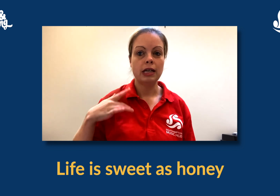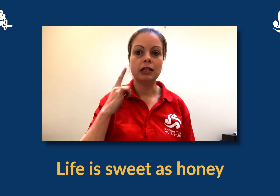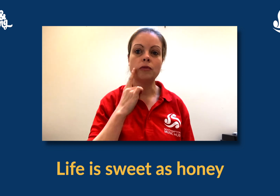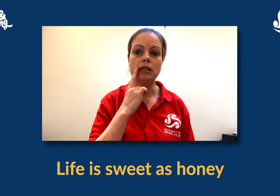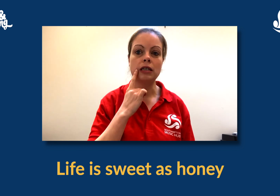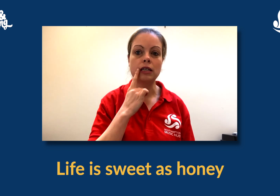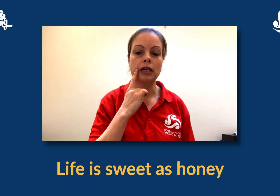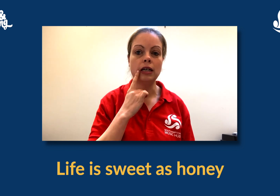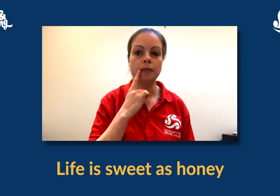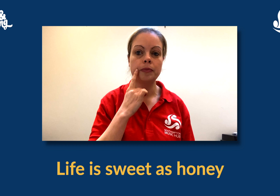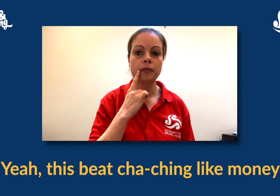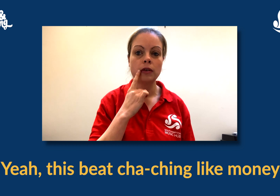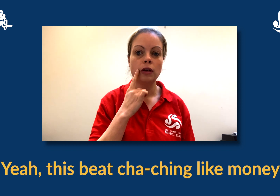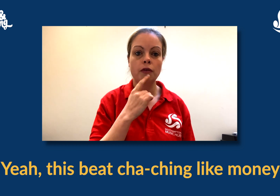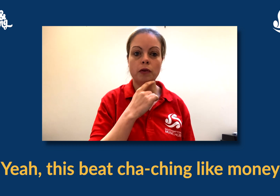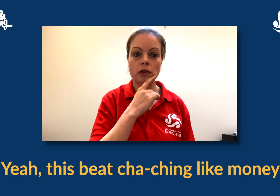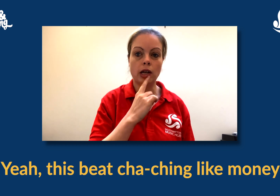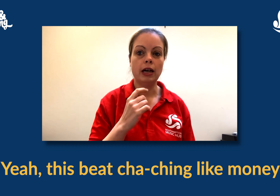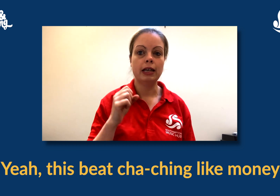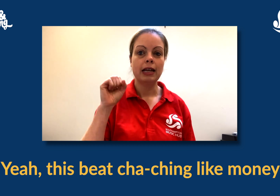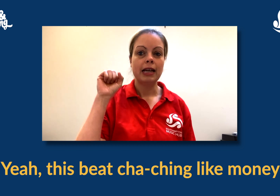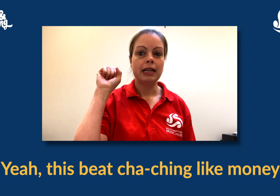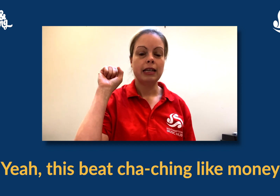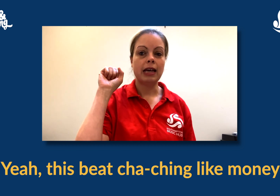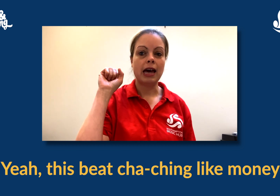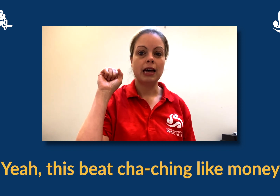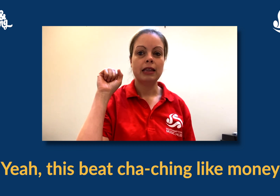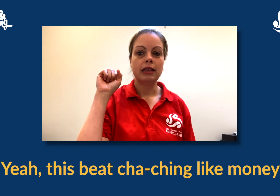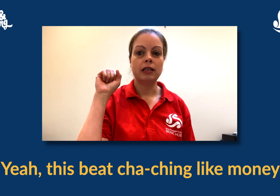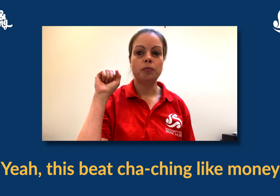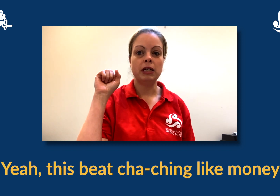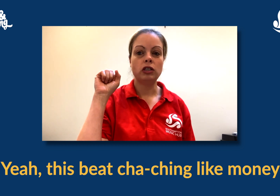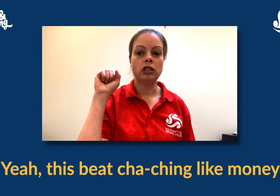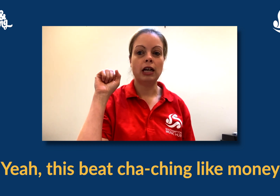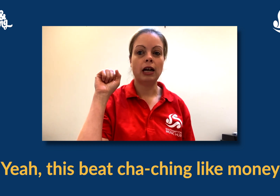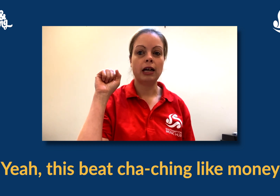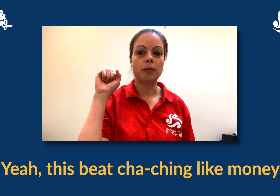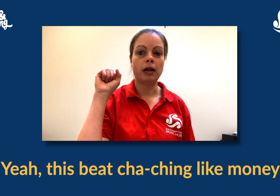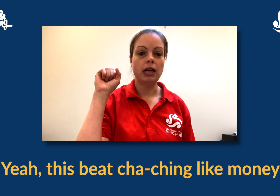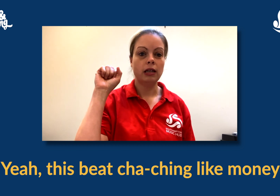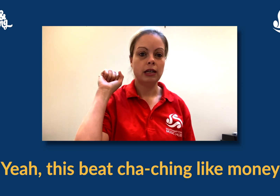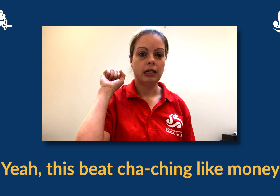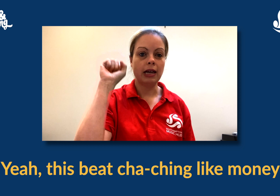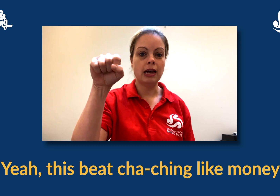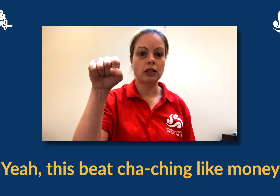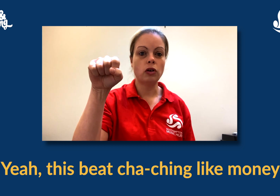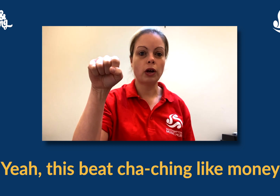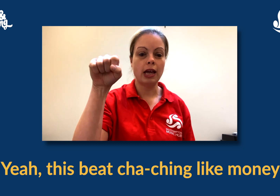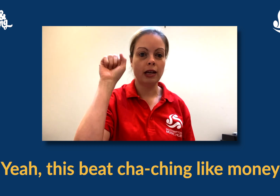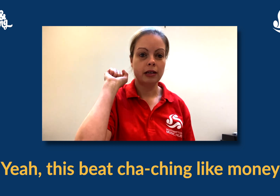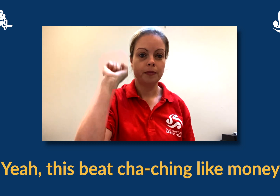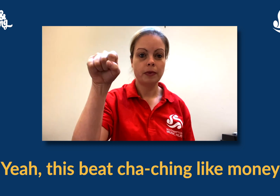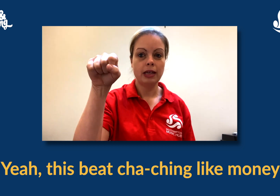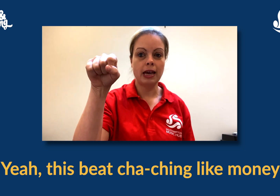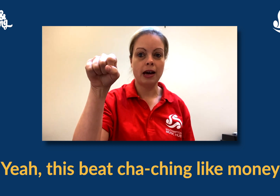life is sweet as honey. Fourth line, yeah, this beat cha-ching like money. Yeah is a